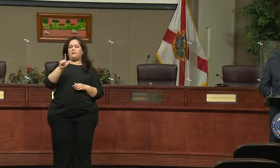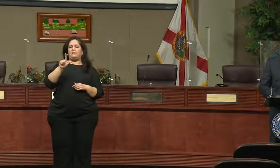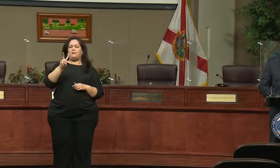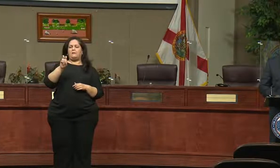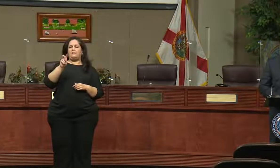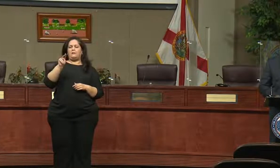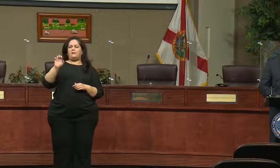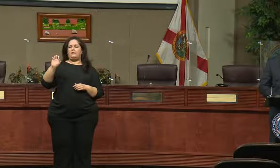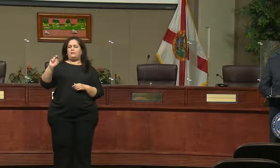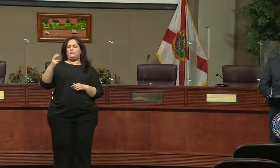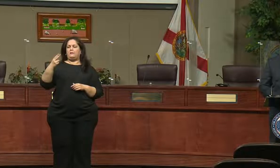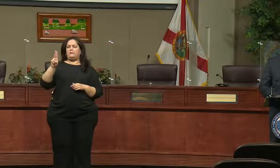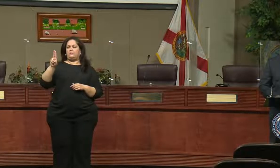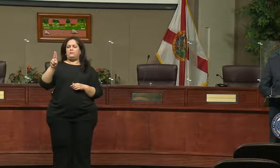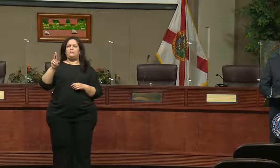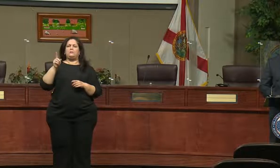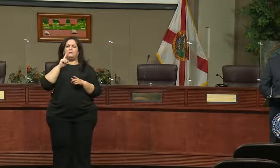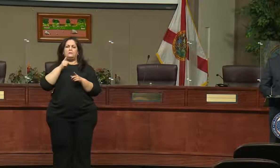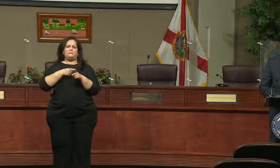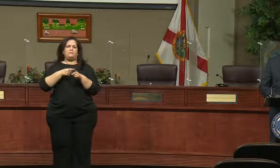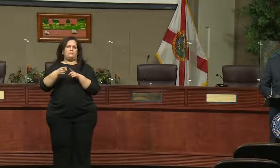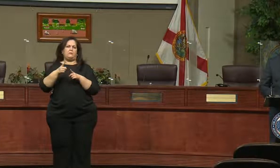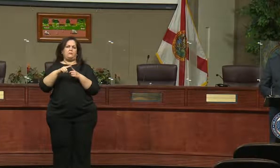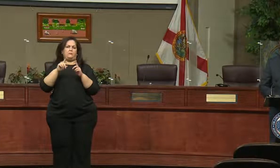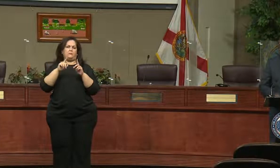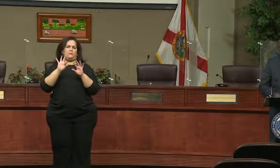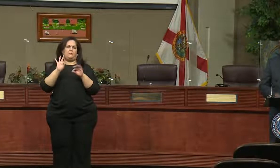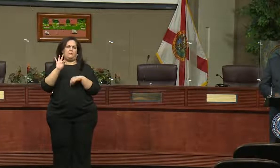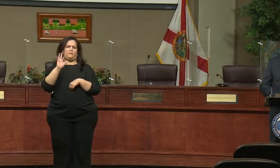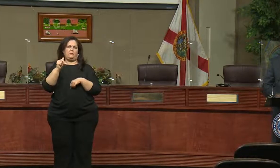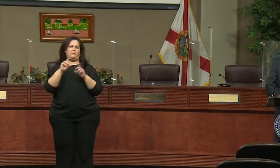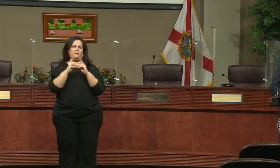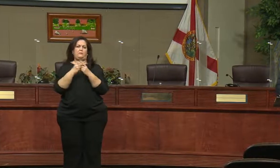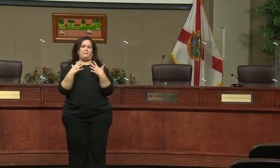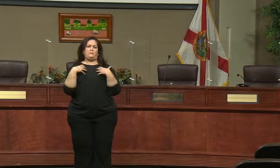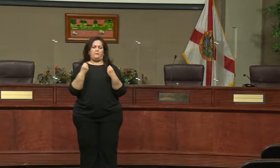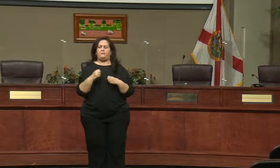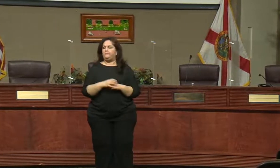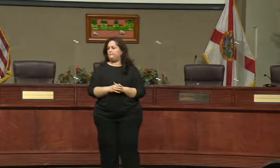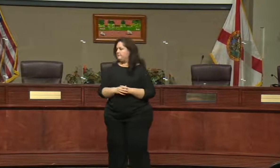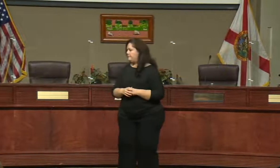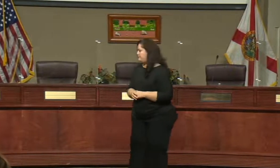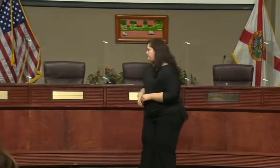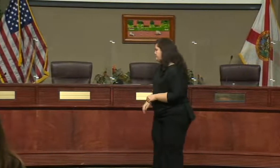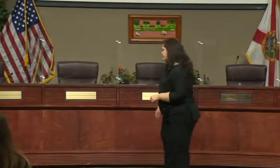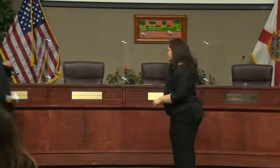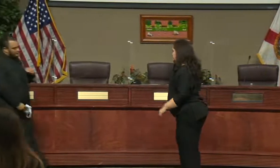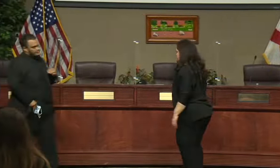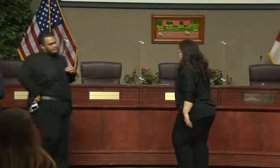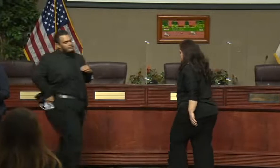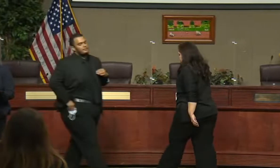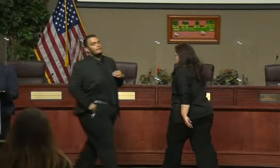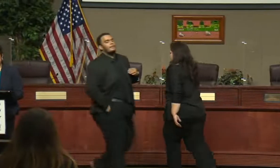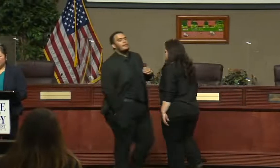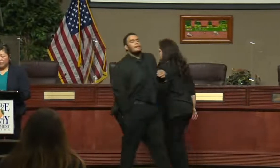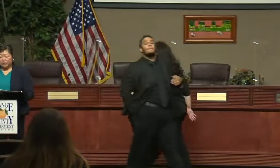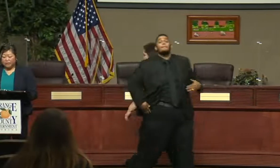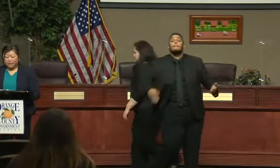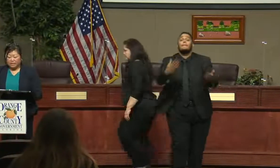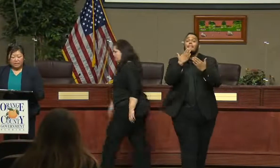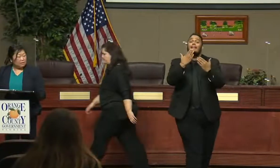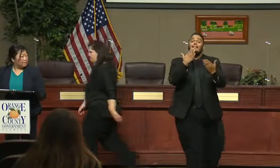the epidemiologist from the Florida Department of Health in Orange County. Thank you, Mayor. Thank you. So as the Mayor had